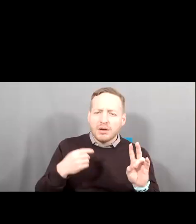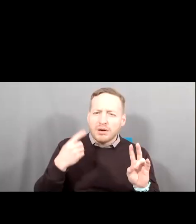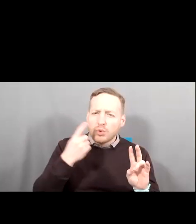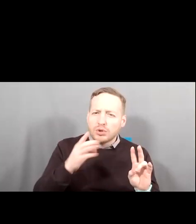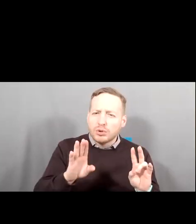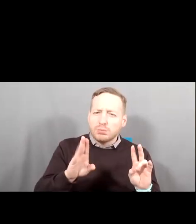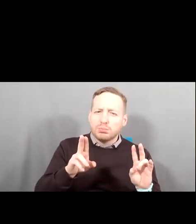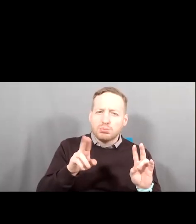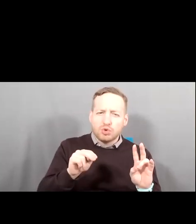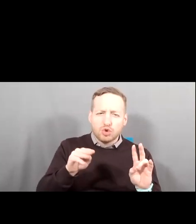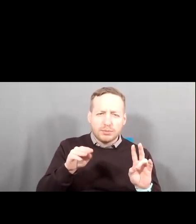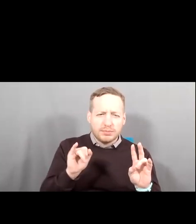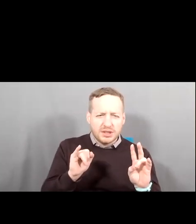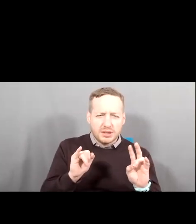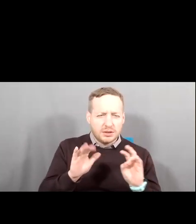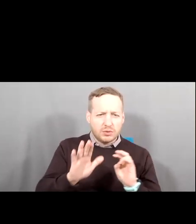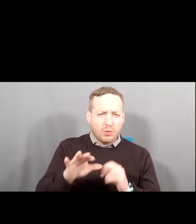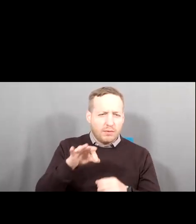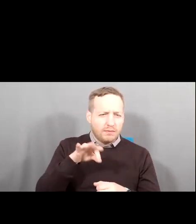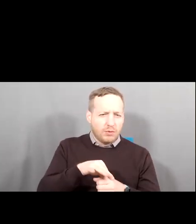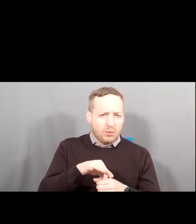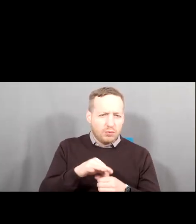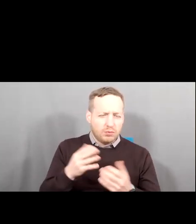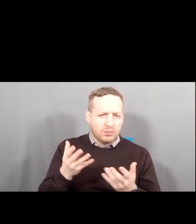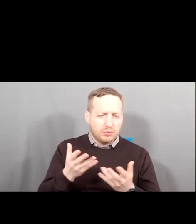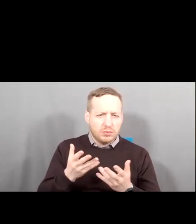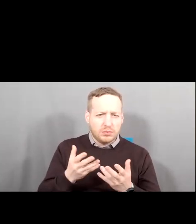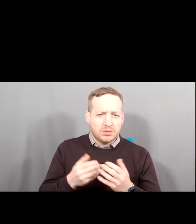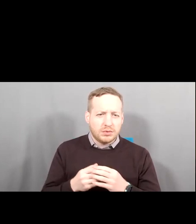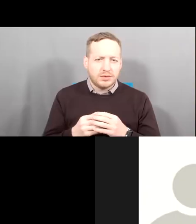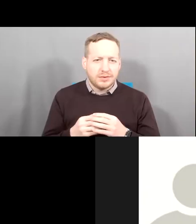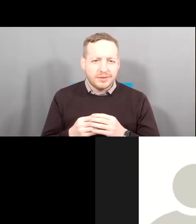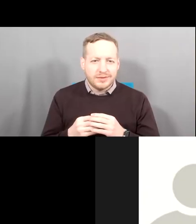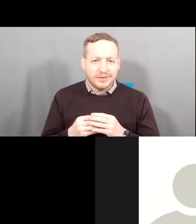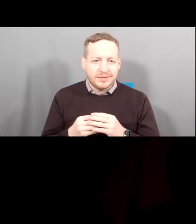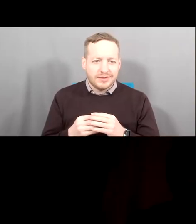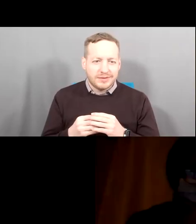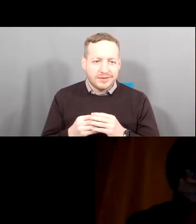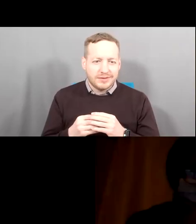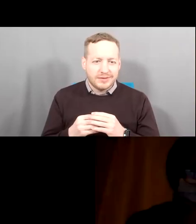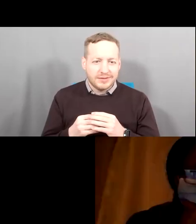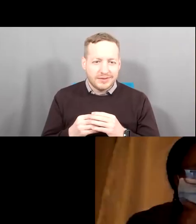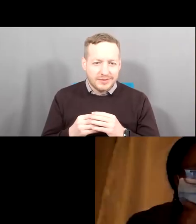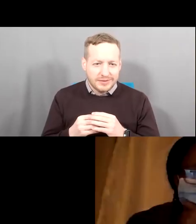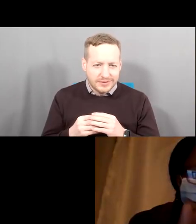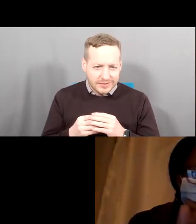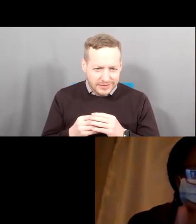You're 17. So we have Bunmi on the call, I think. Do you have a vote?